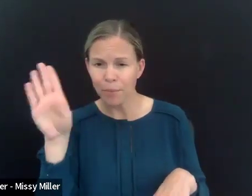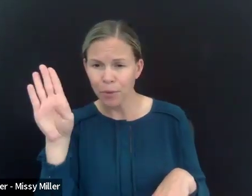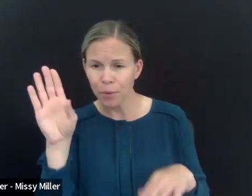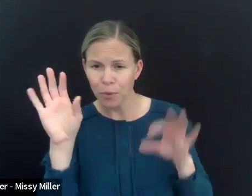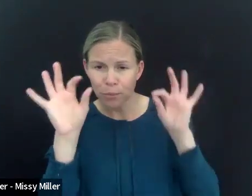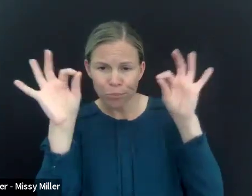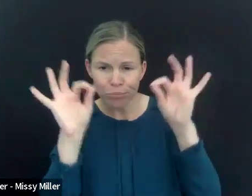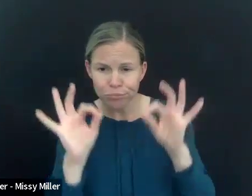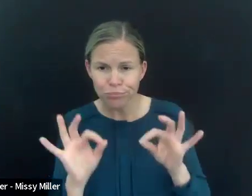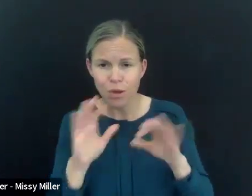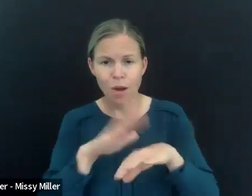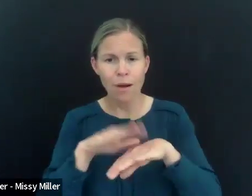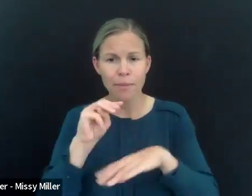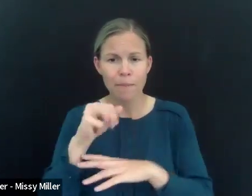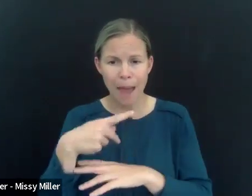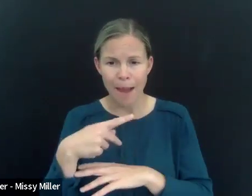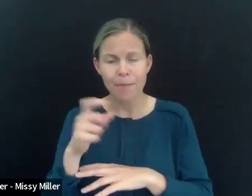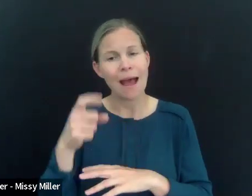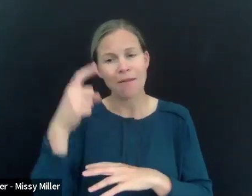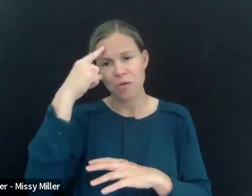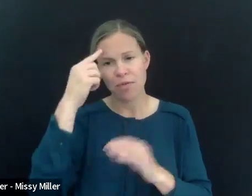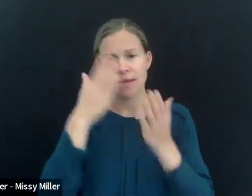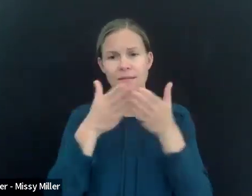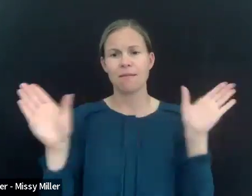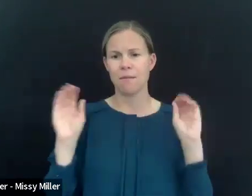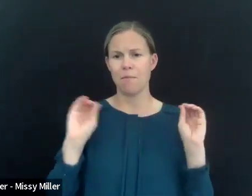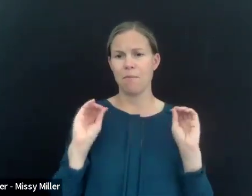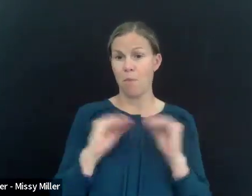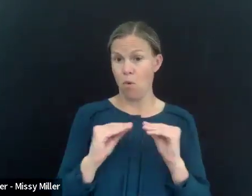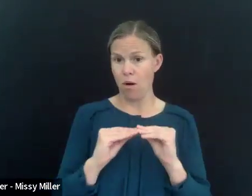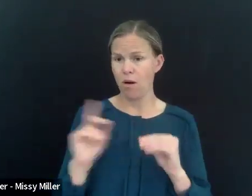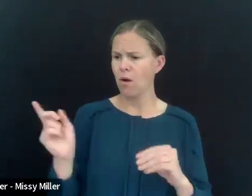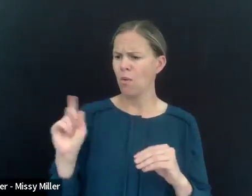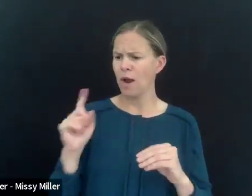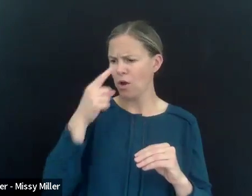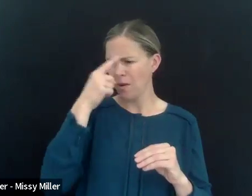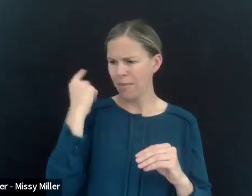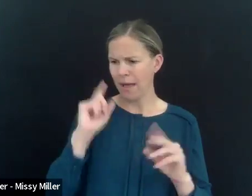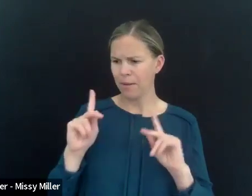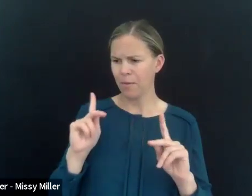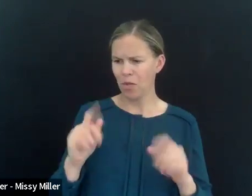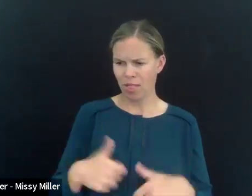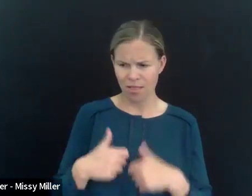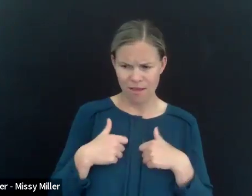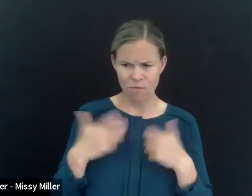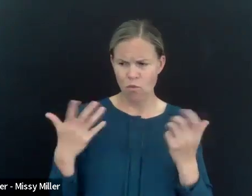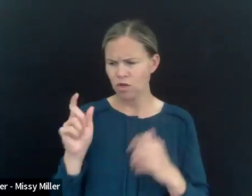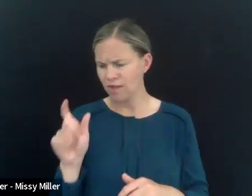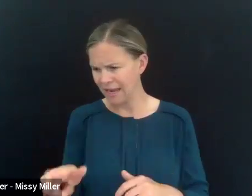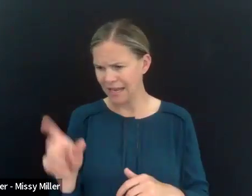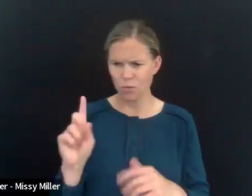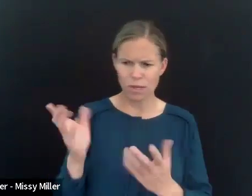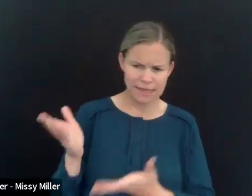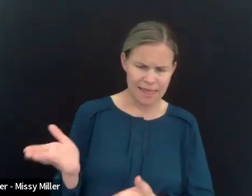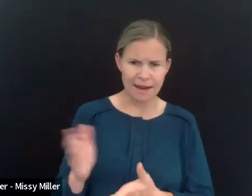centers. And we really need to think broader and think about, where are Black people at? What do they need? What is there? And the Deep